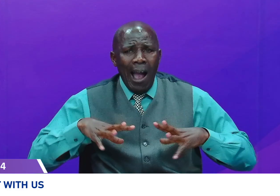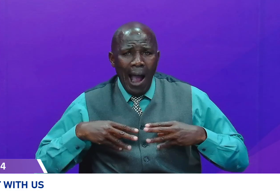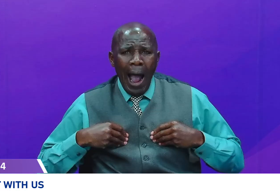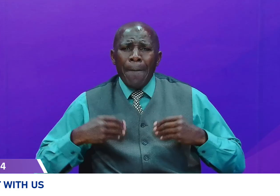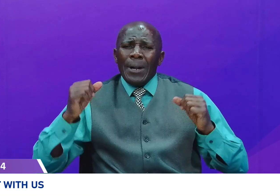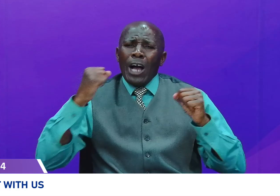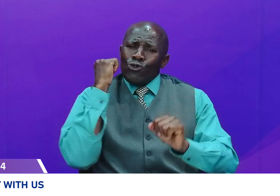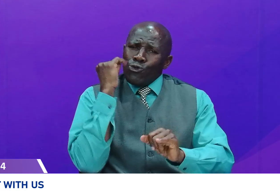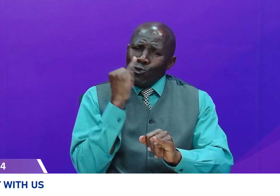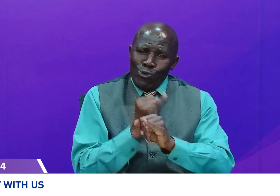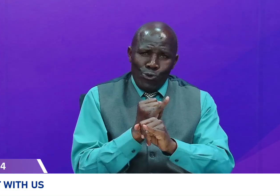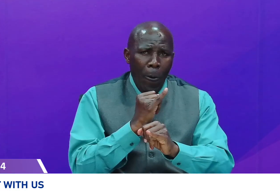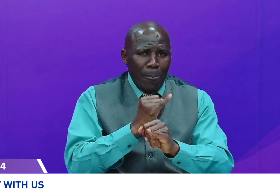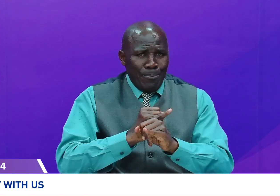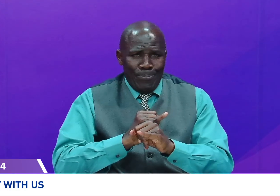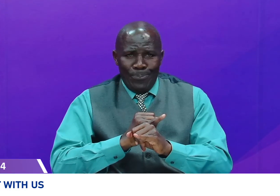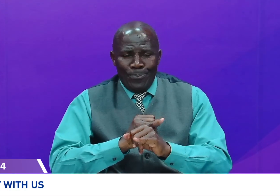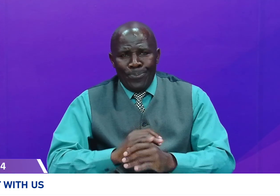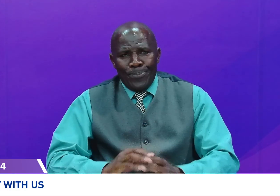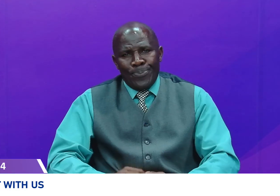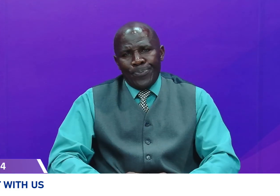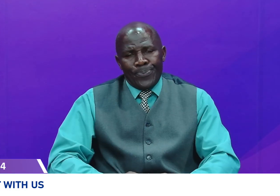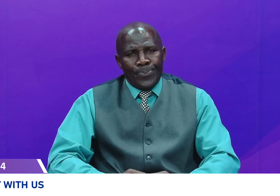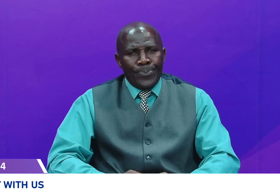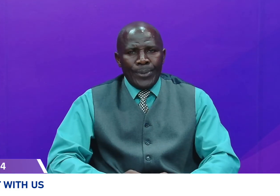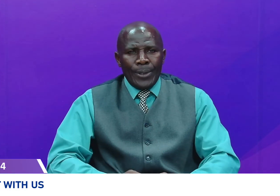to Kenya's economic transformation.